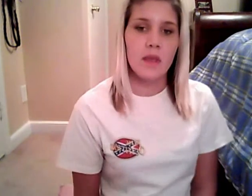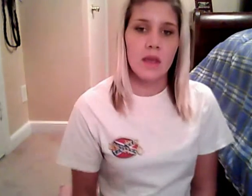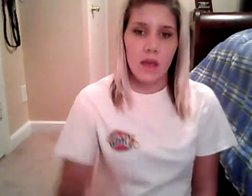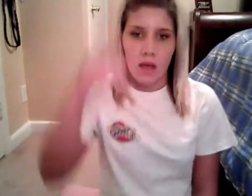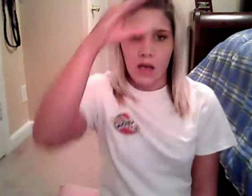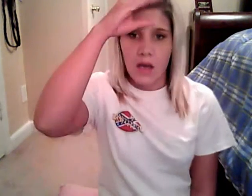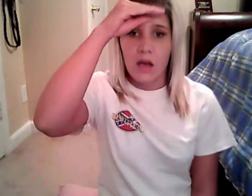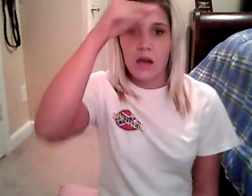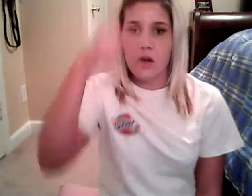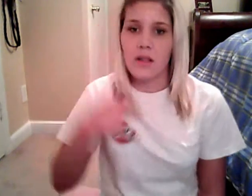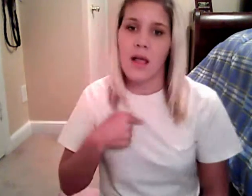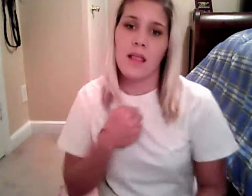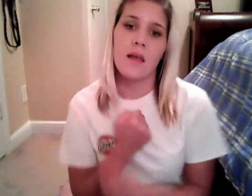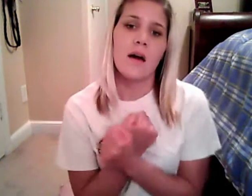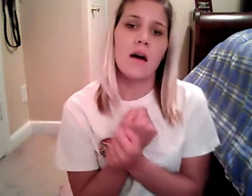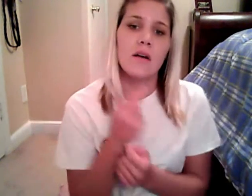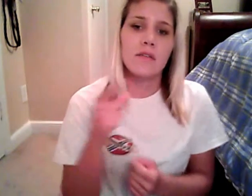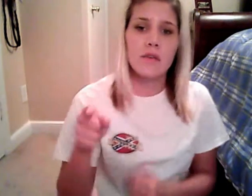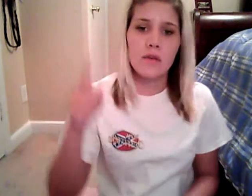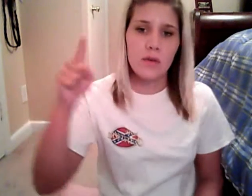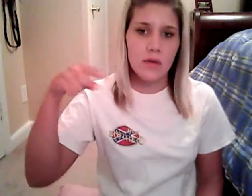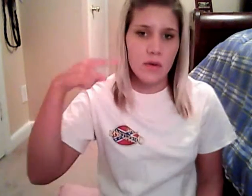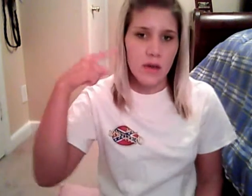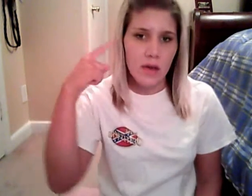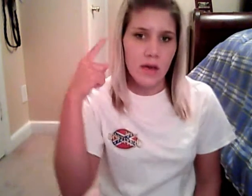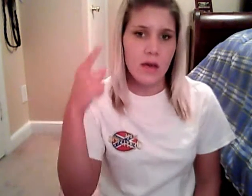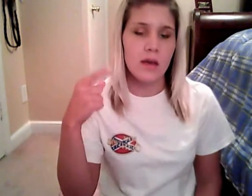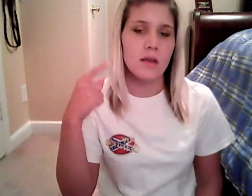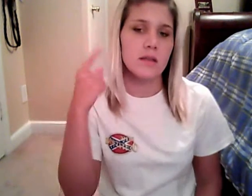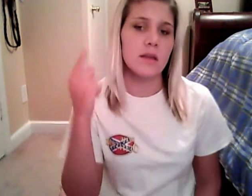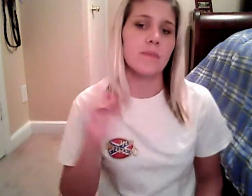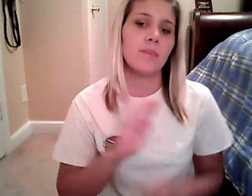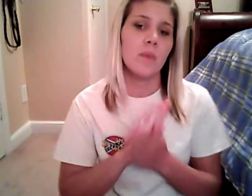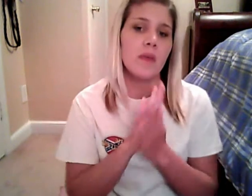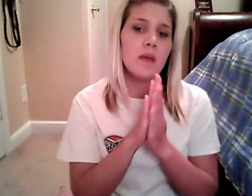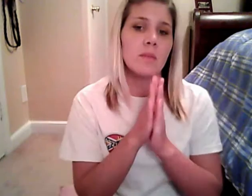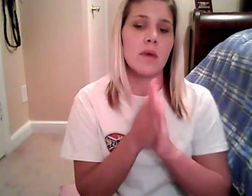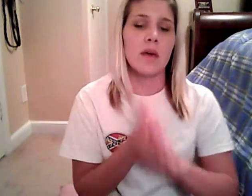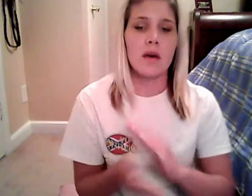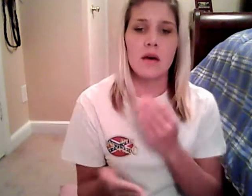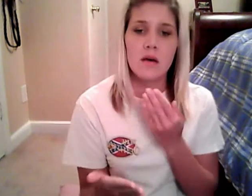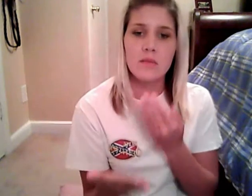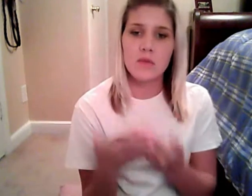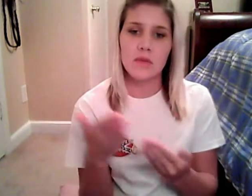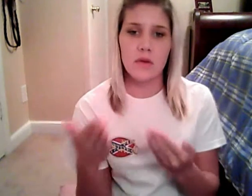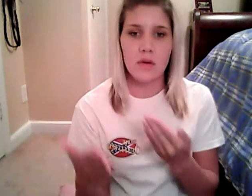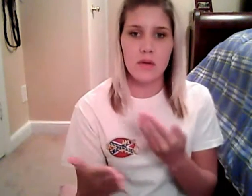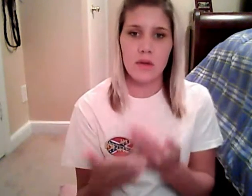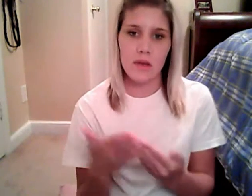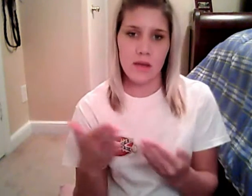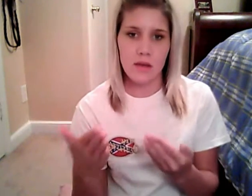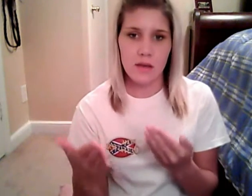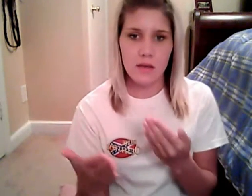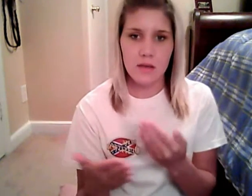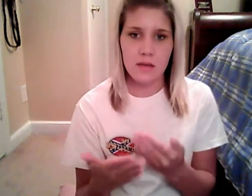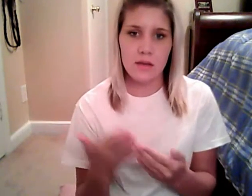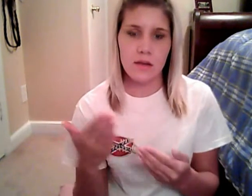Girl, I love you crazy, it comes so easy,